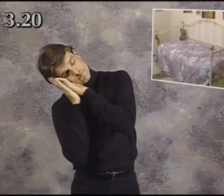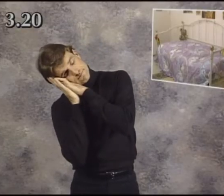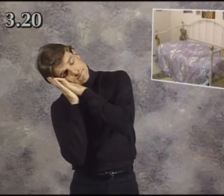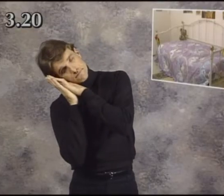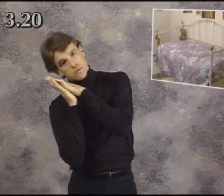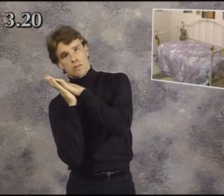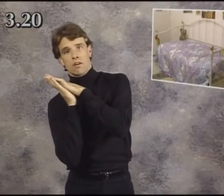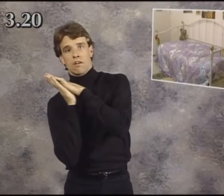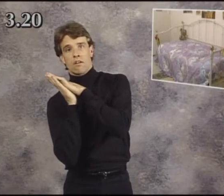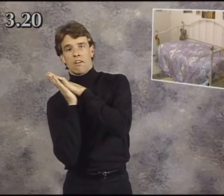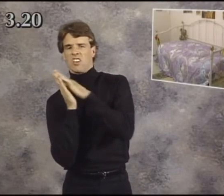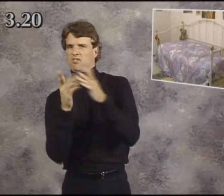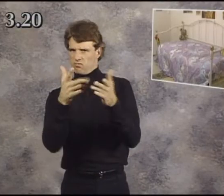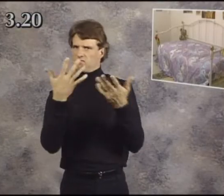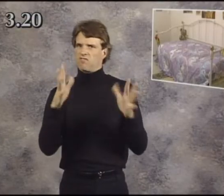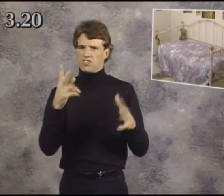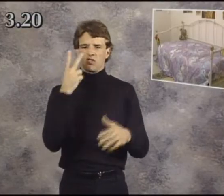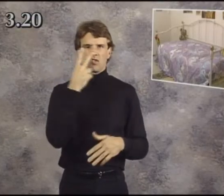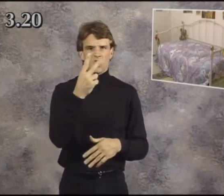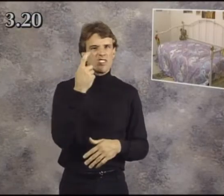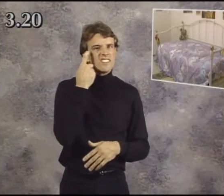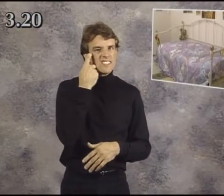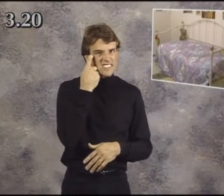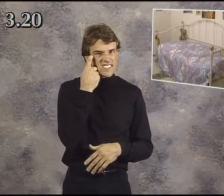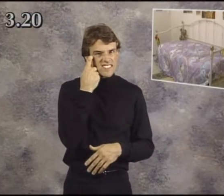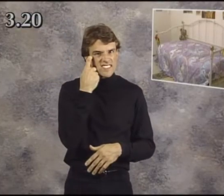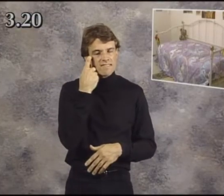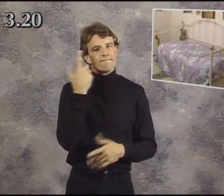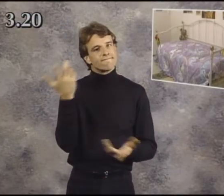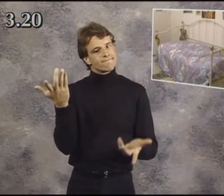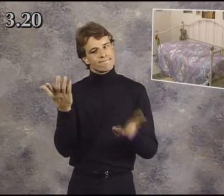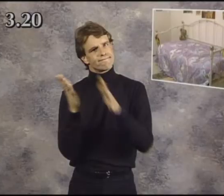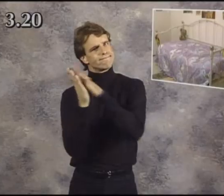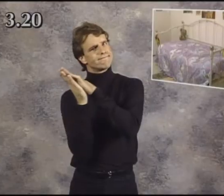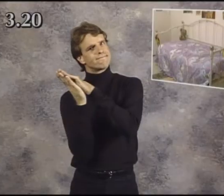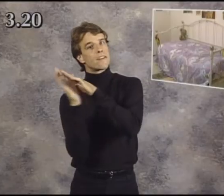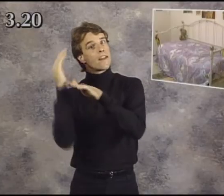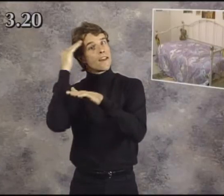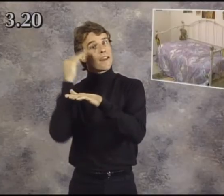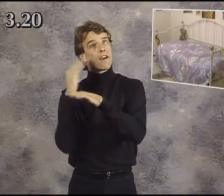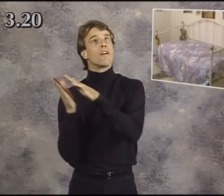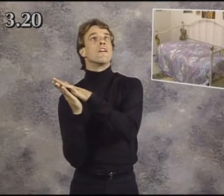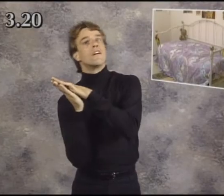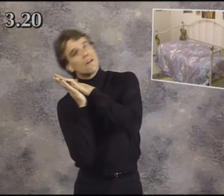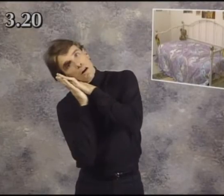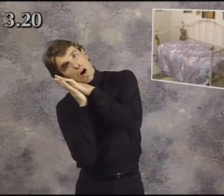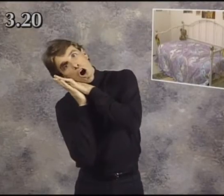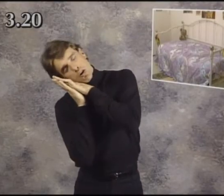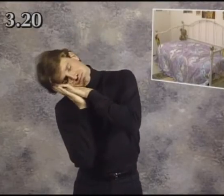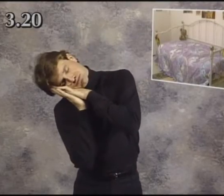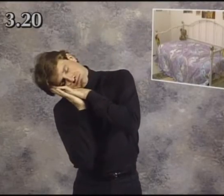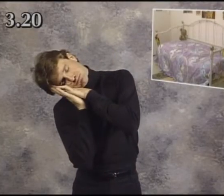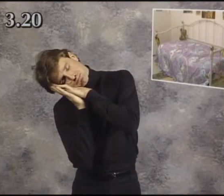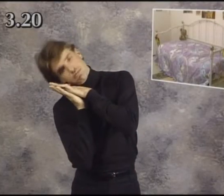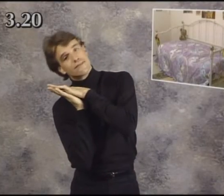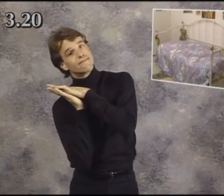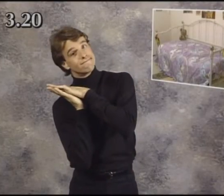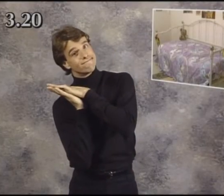Bed. Well, you recently learned this sign. It represents the head on the pillow.